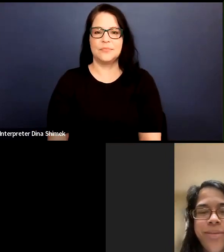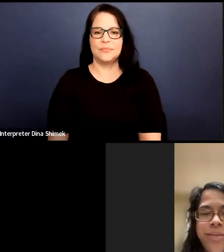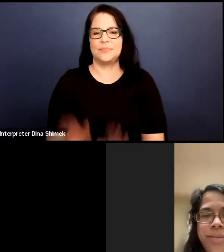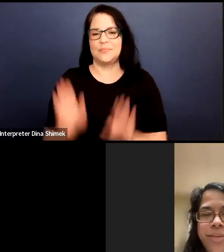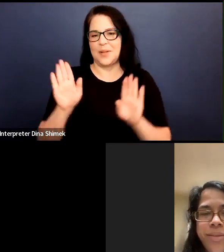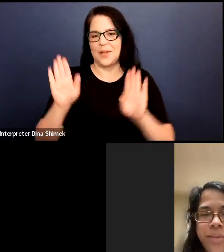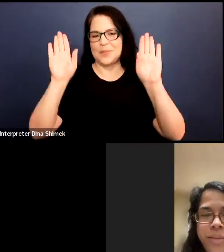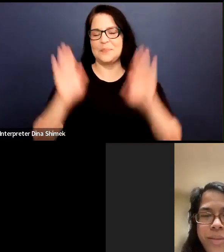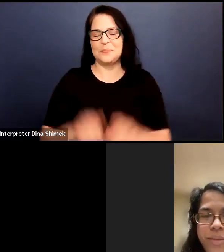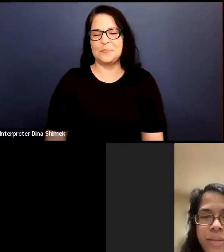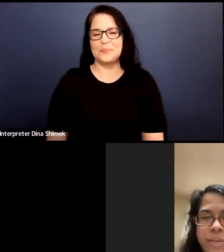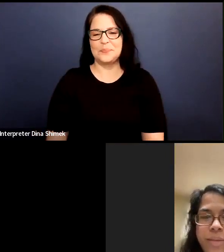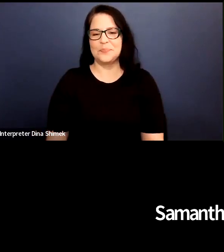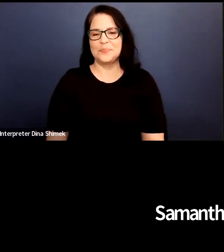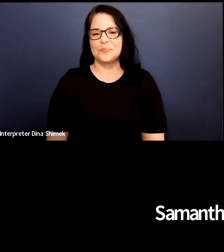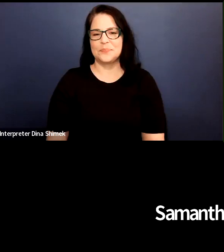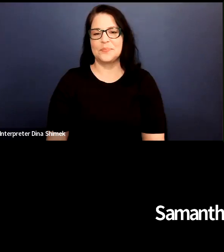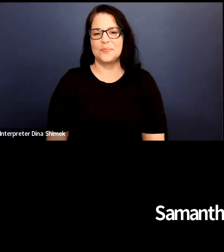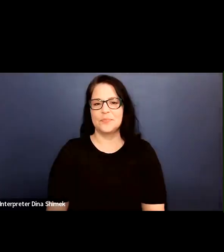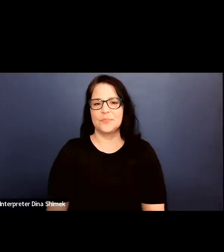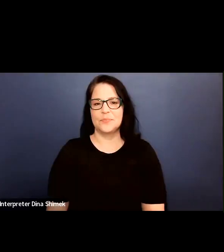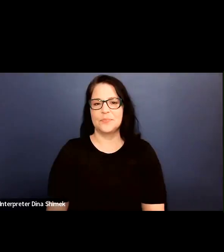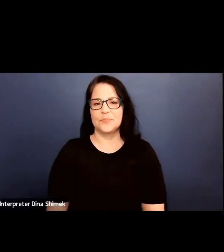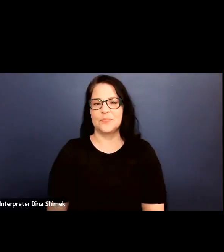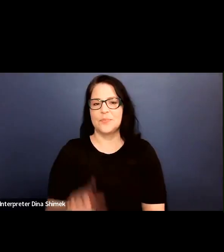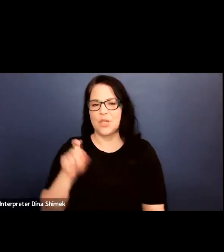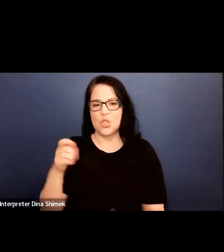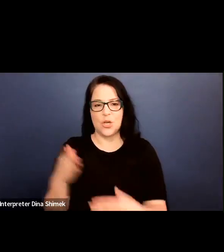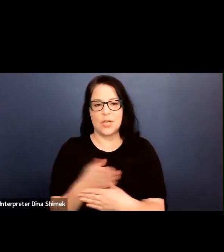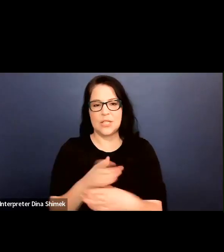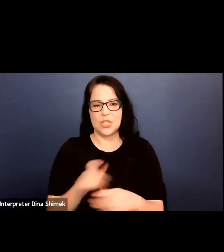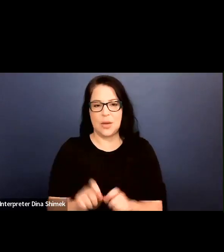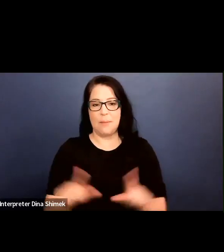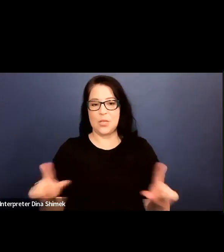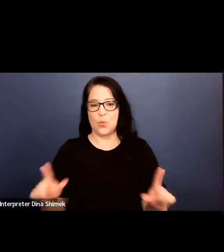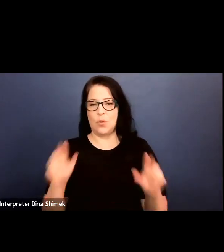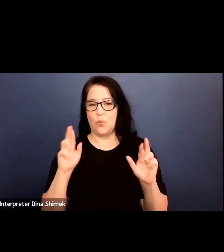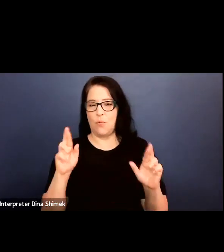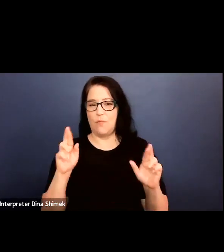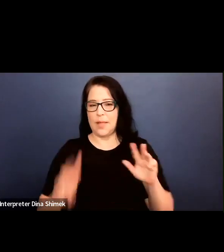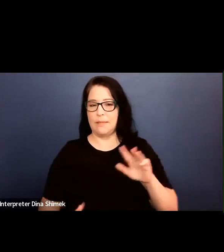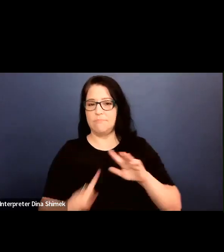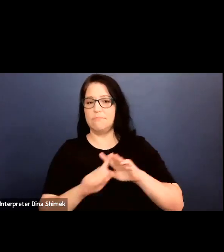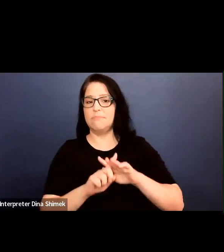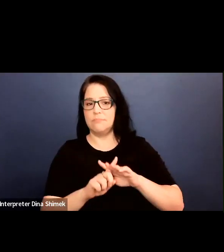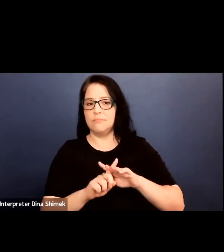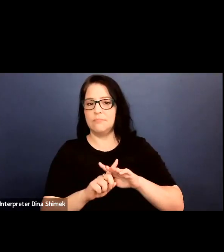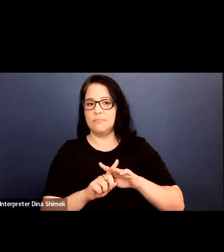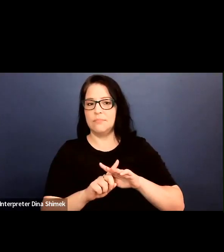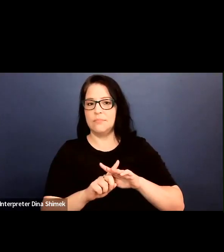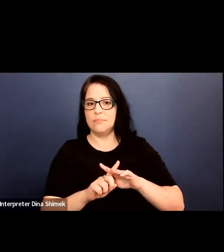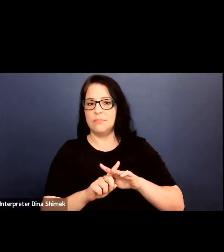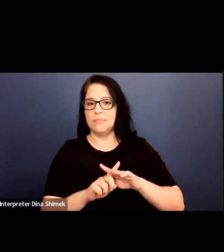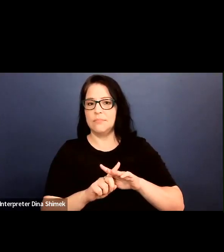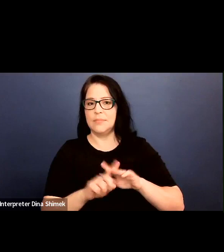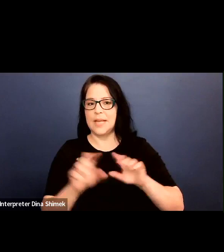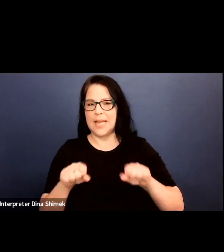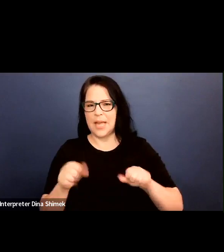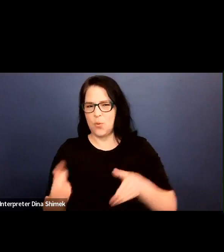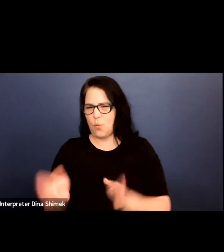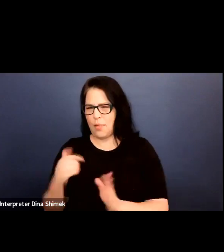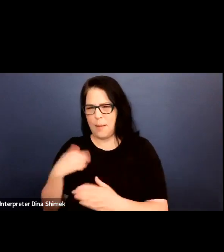Awesome. Great. So I should be sharing my screen hopefully now. Can you enable me to share